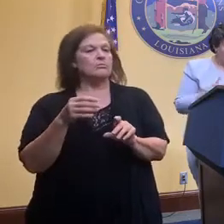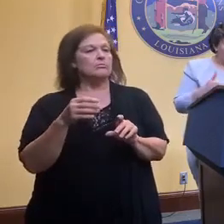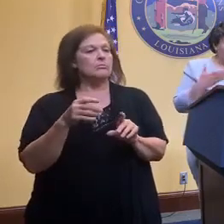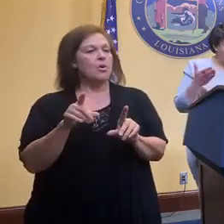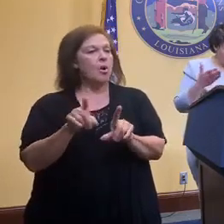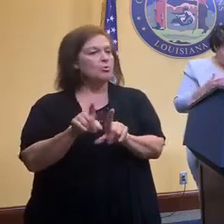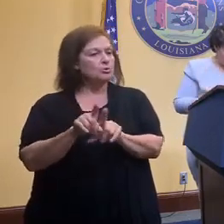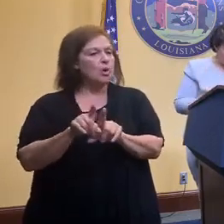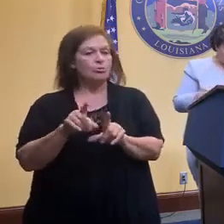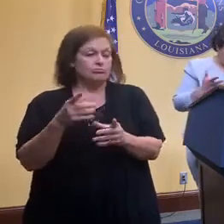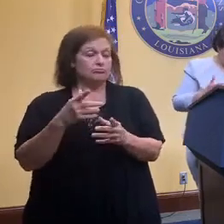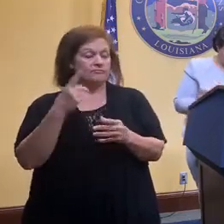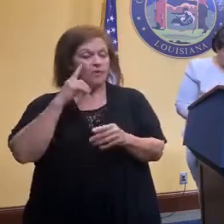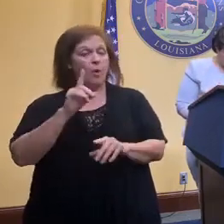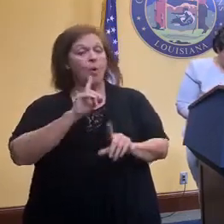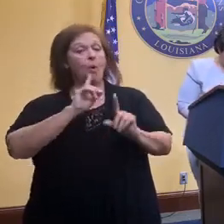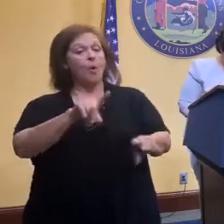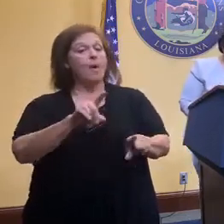for ordering and pickup.